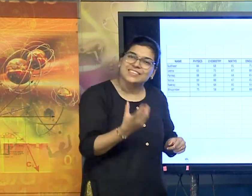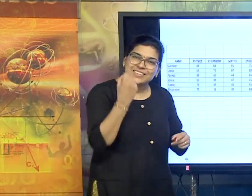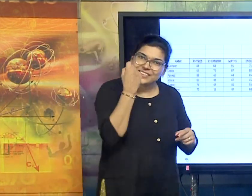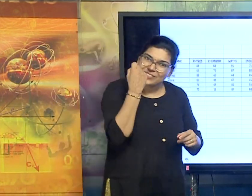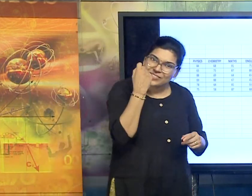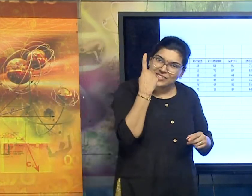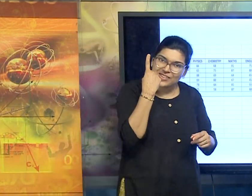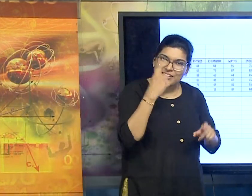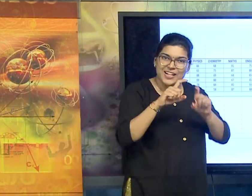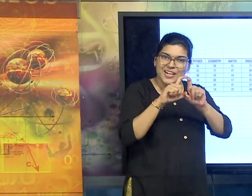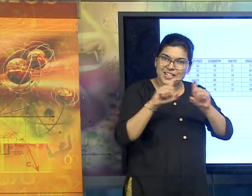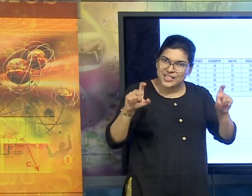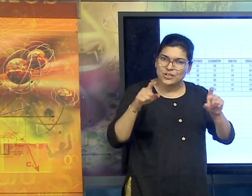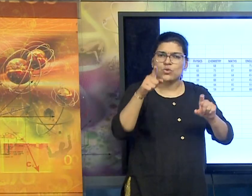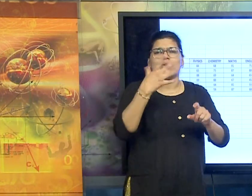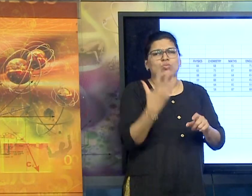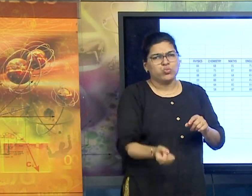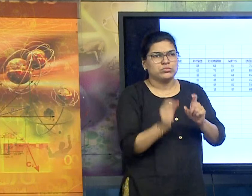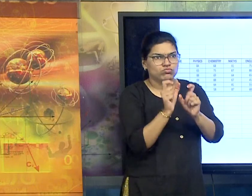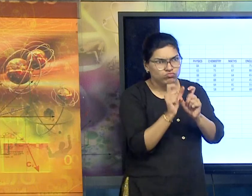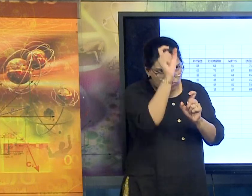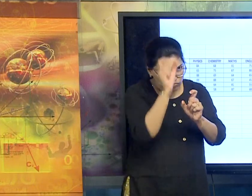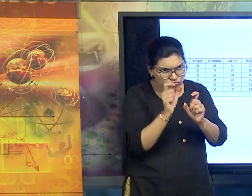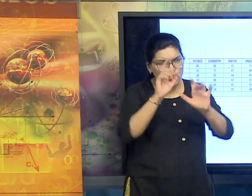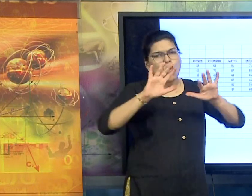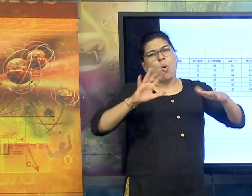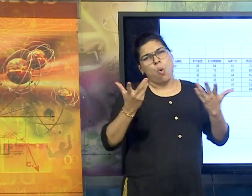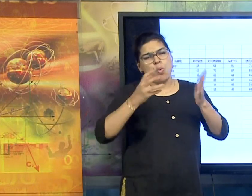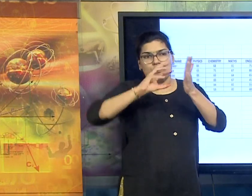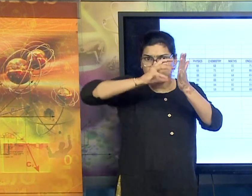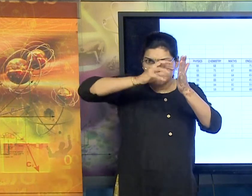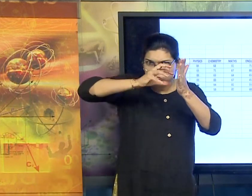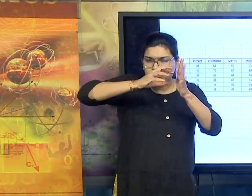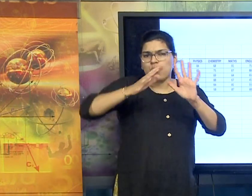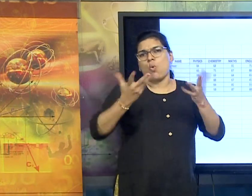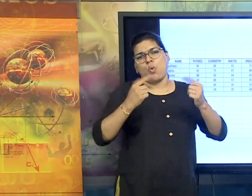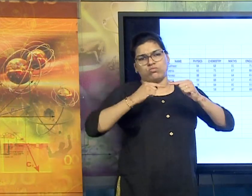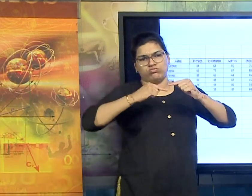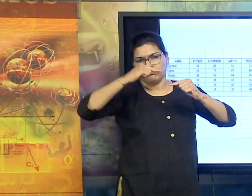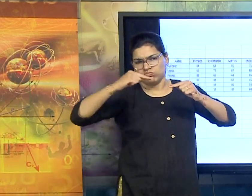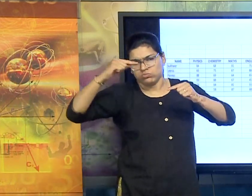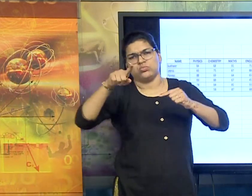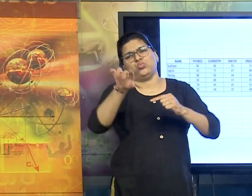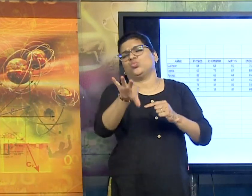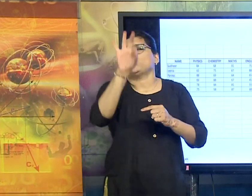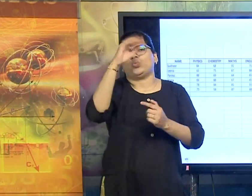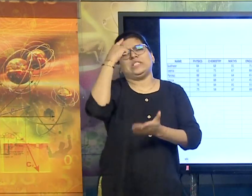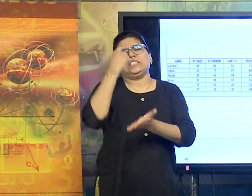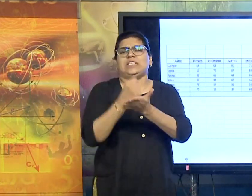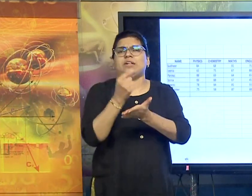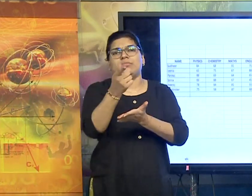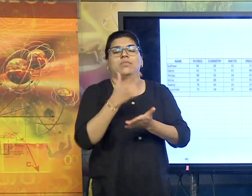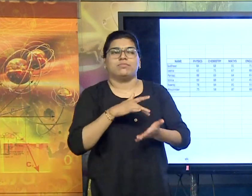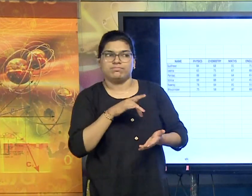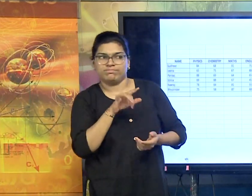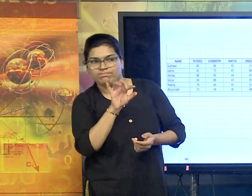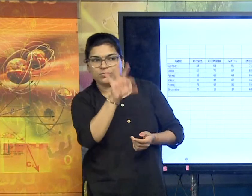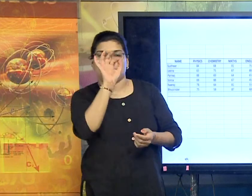form. You will easily understand the name of the students, their marks. You can change any chart style as